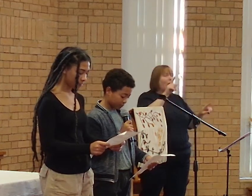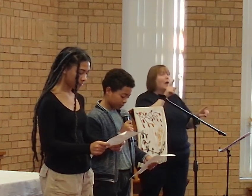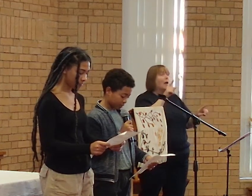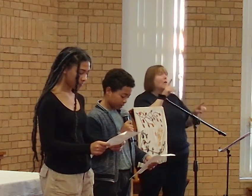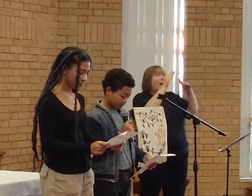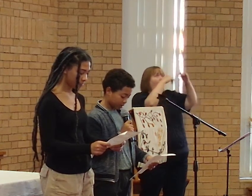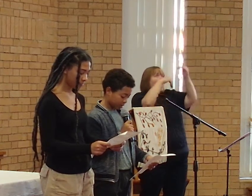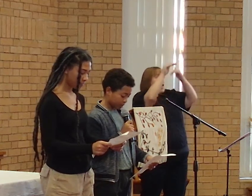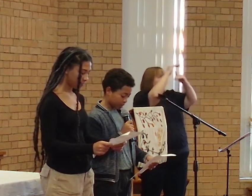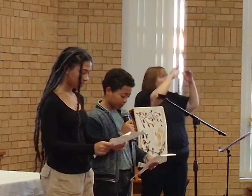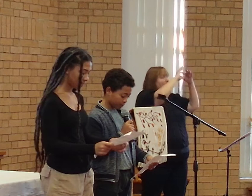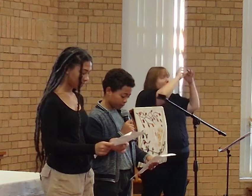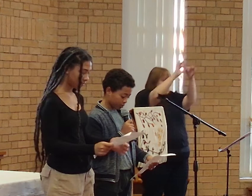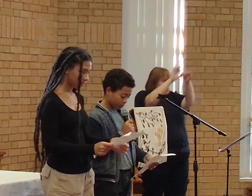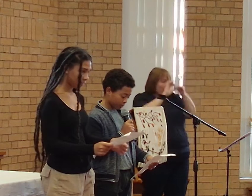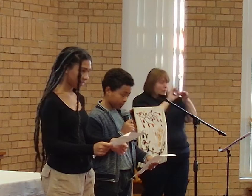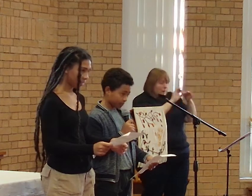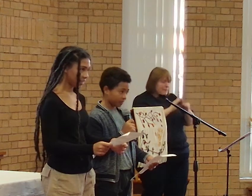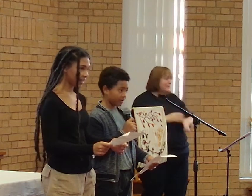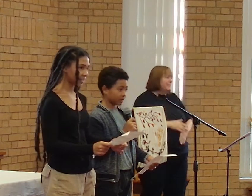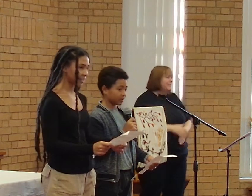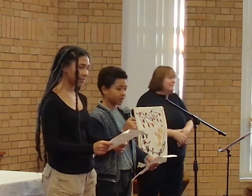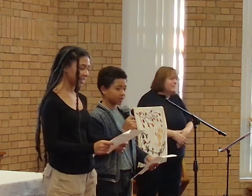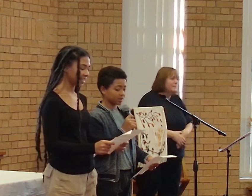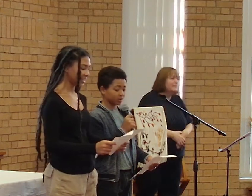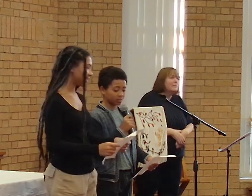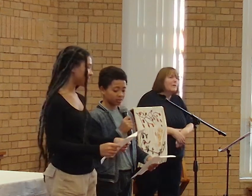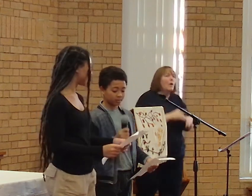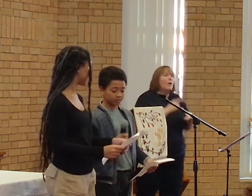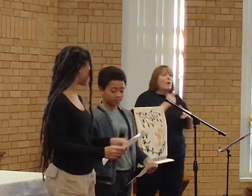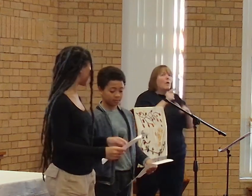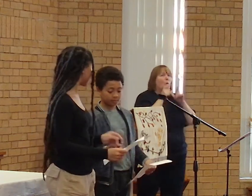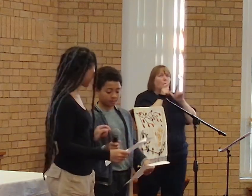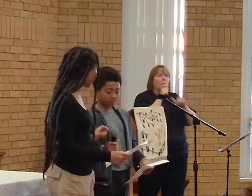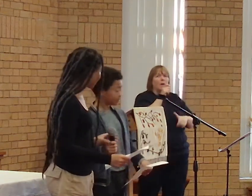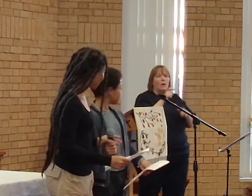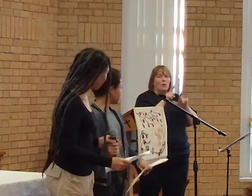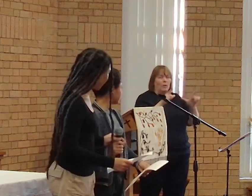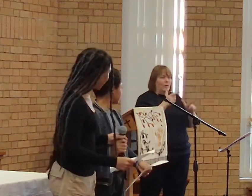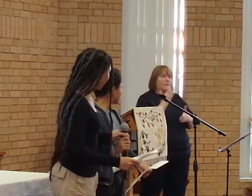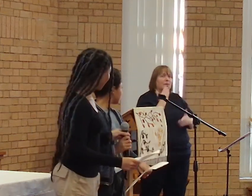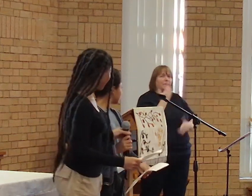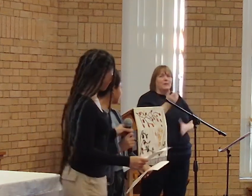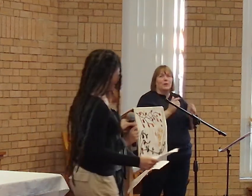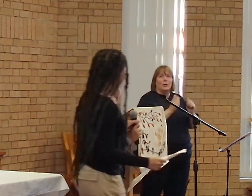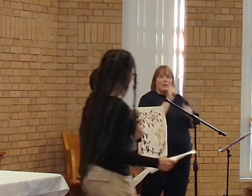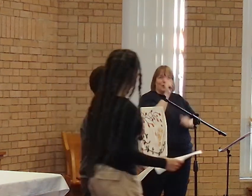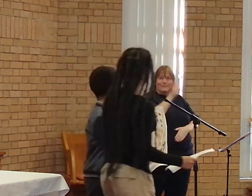trouble. This is the word of the Lord. Thanks be to God.